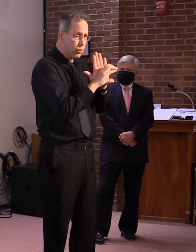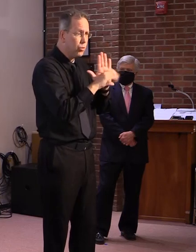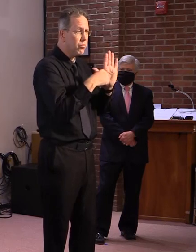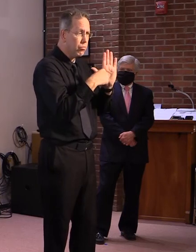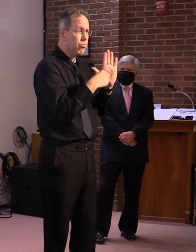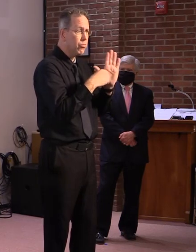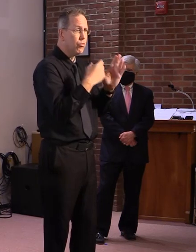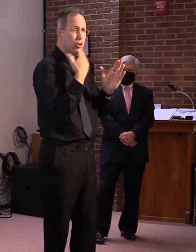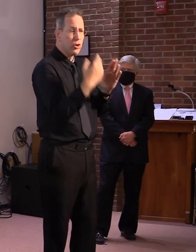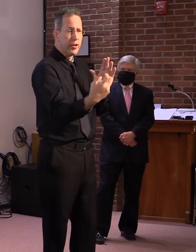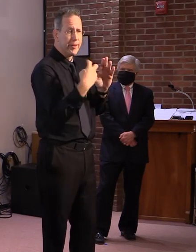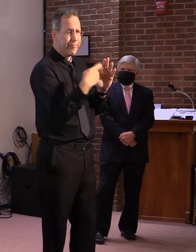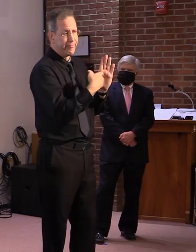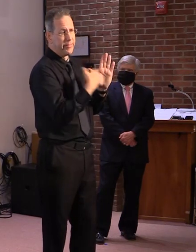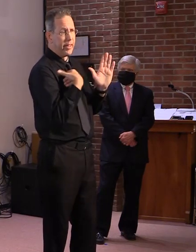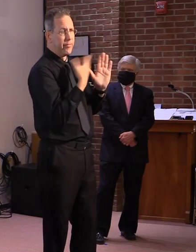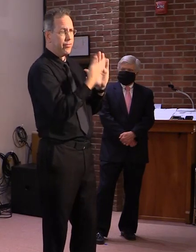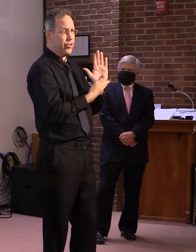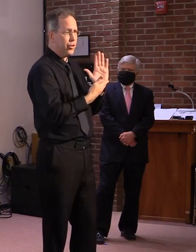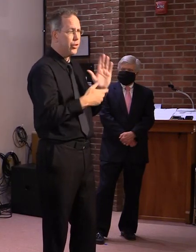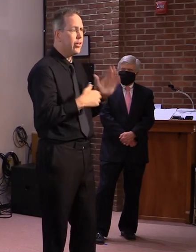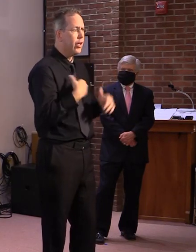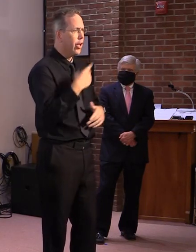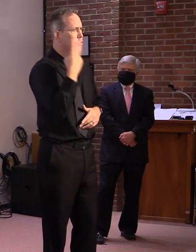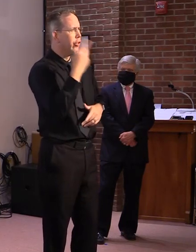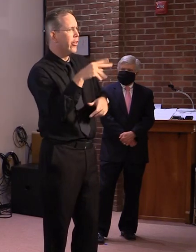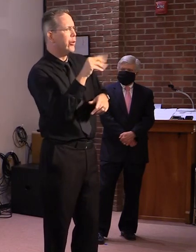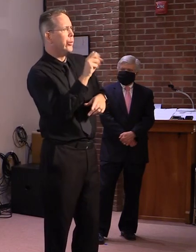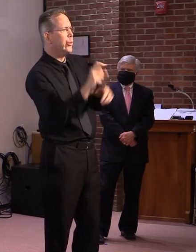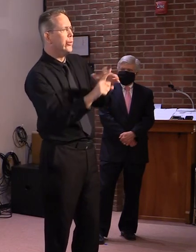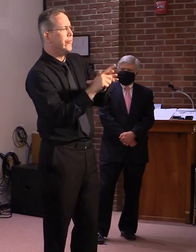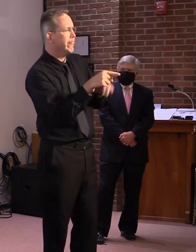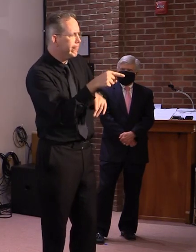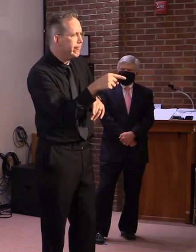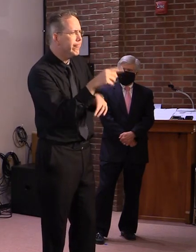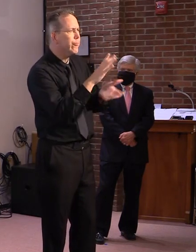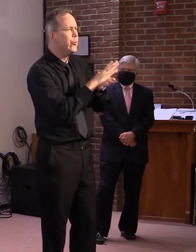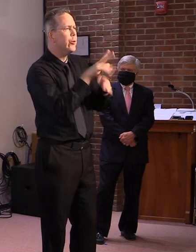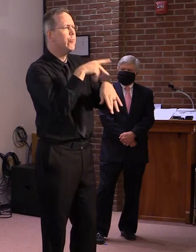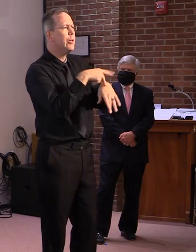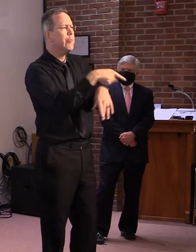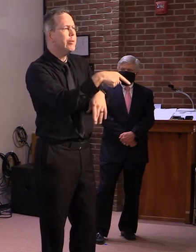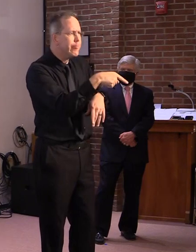has obtained a lawyer and is using that for a basis. But